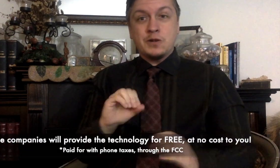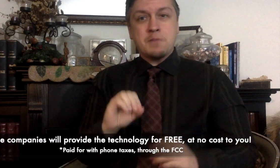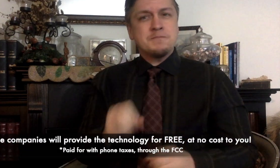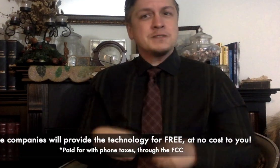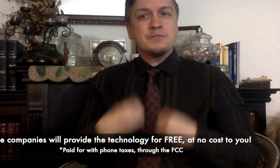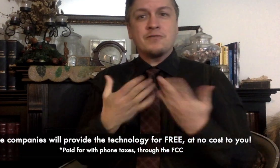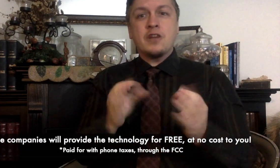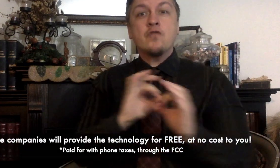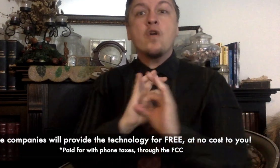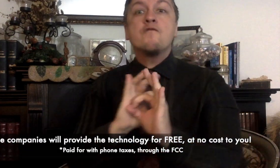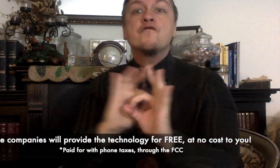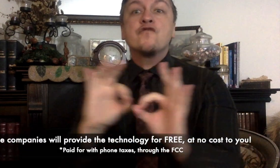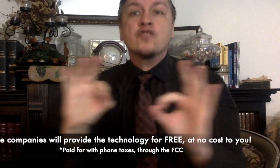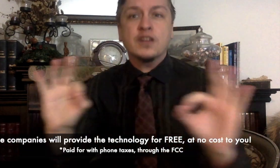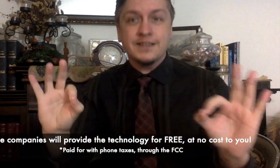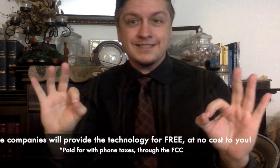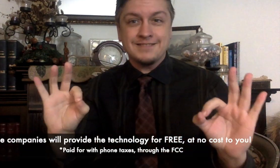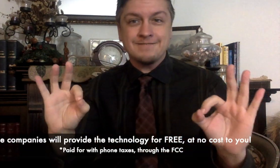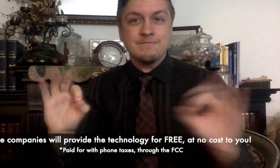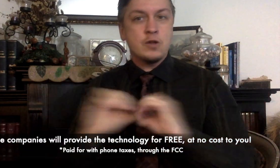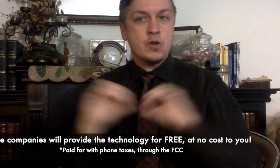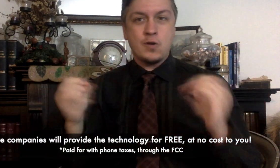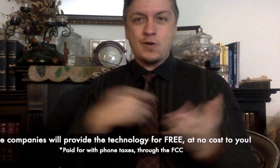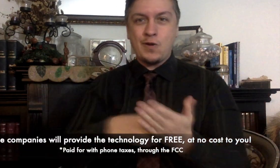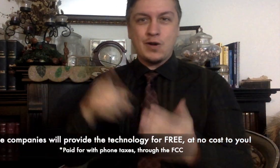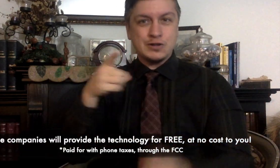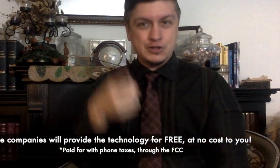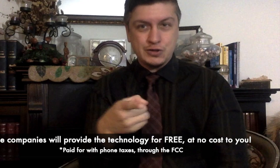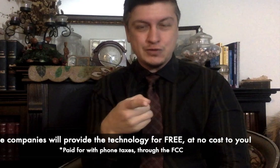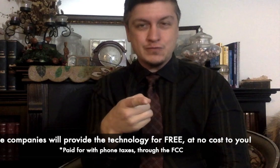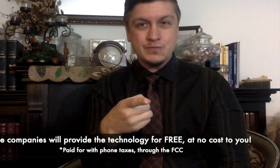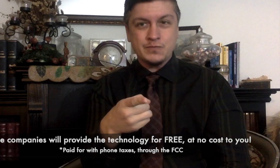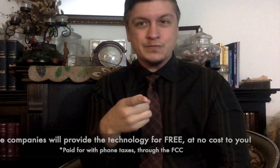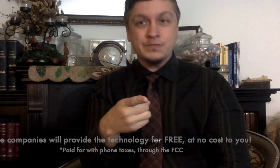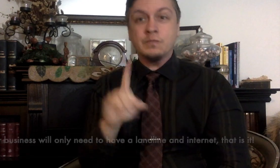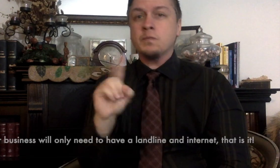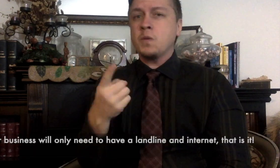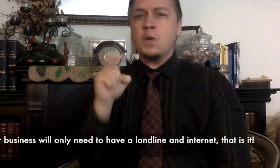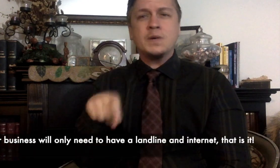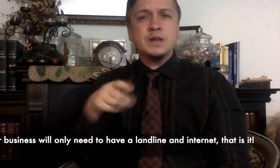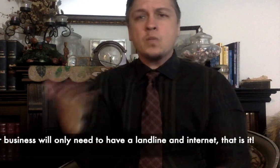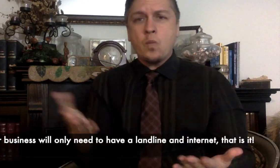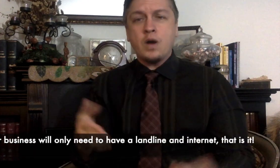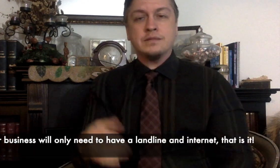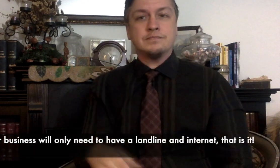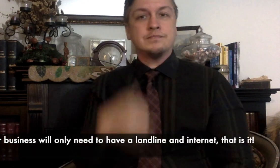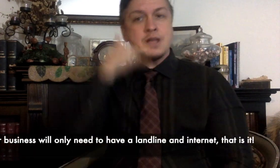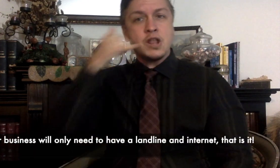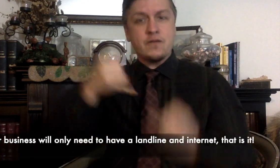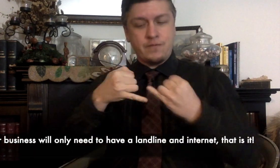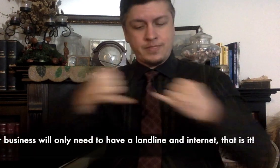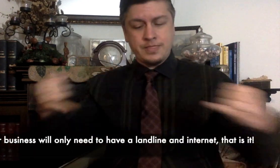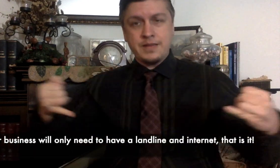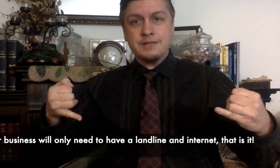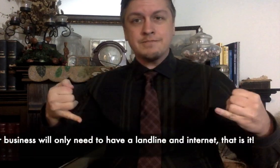Those companies will provide the technology for free at no cost to you. Your business will only need to have a